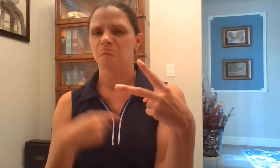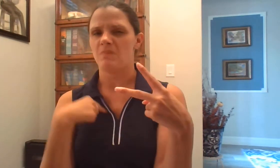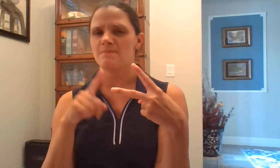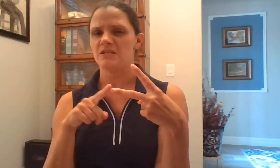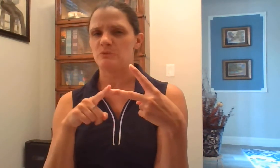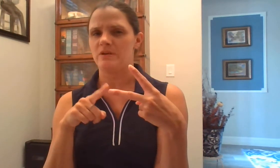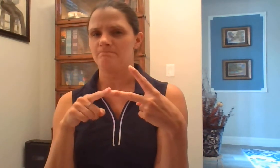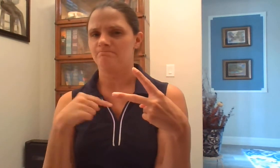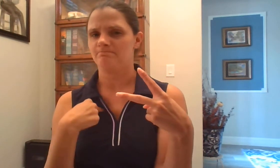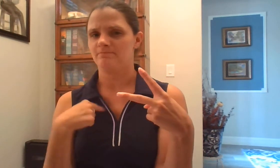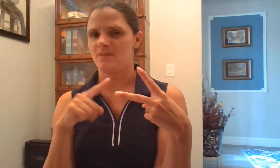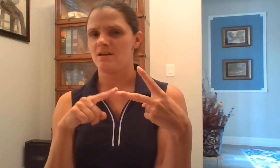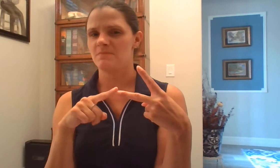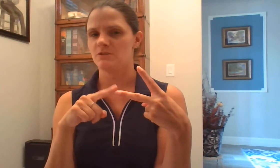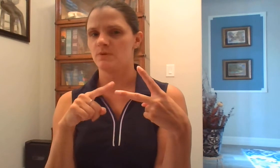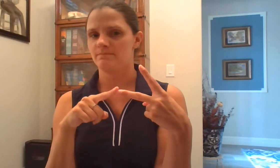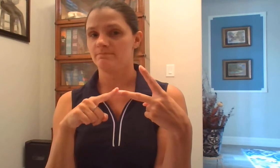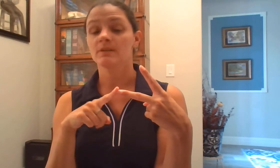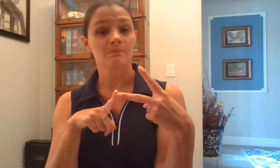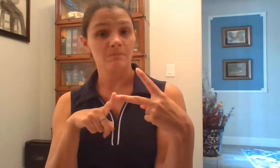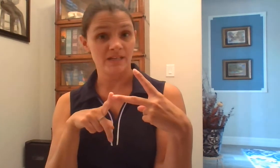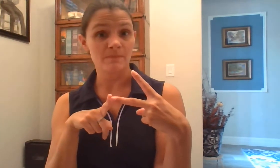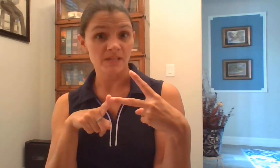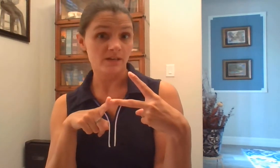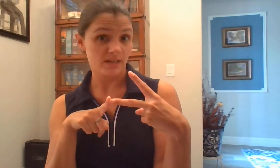I'm this one, and this one, meaning I'm the youngest.